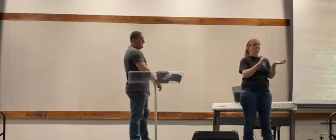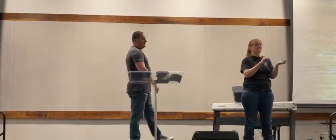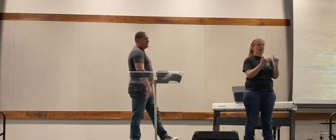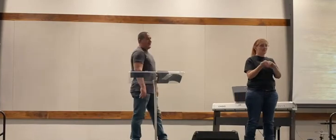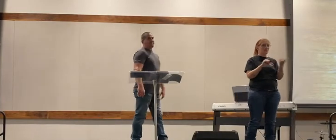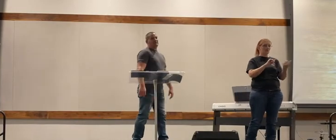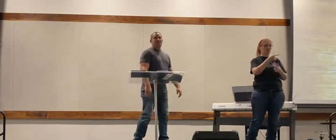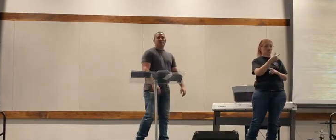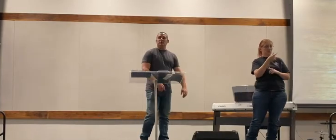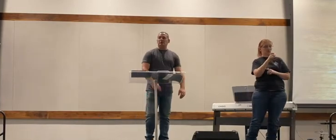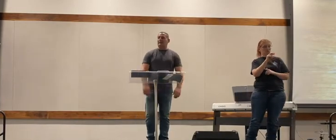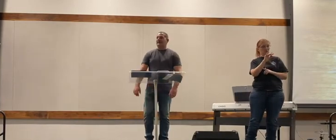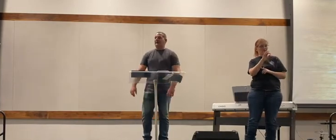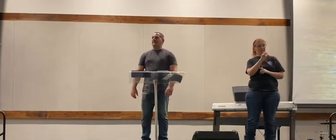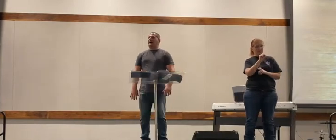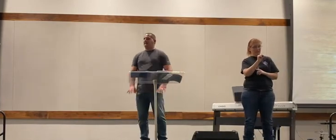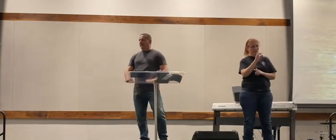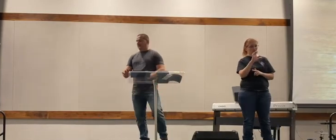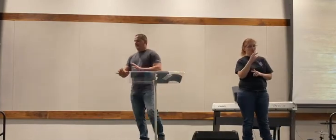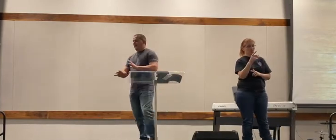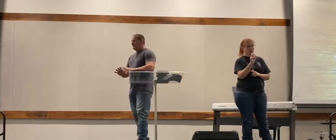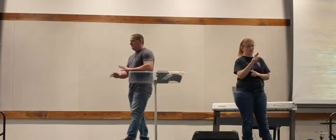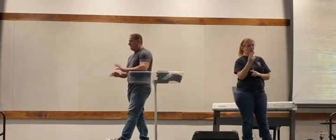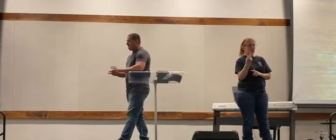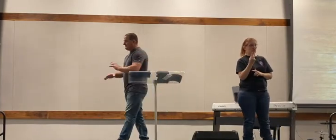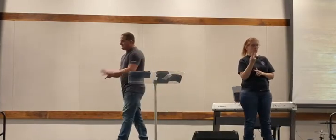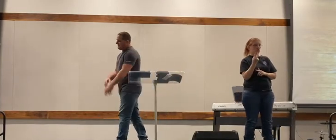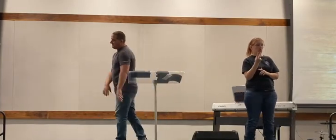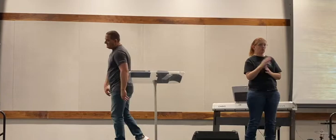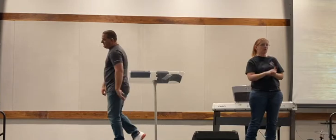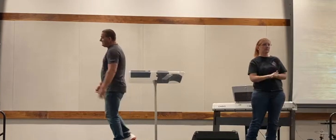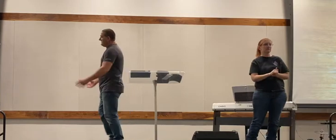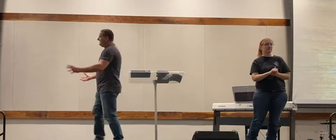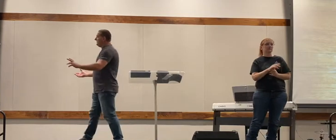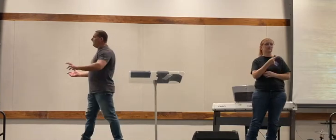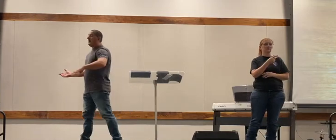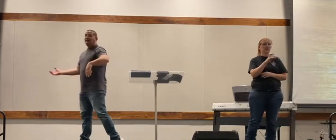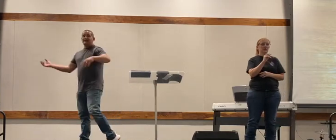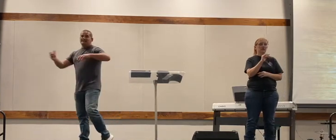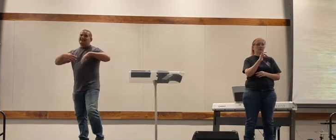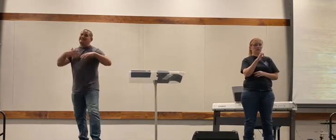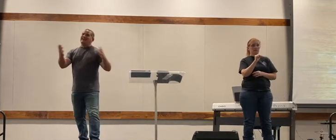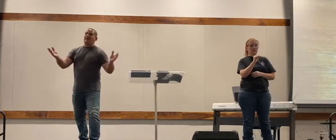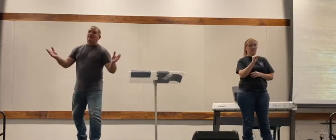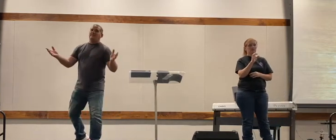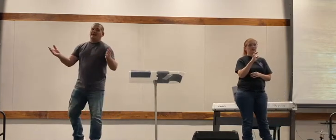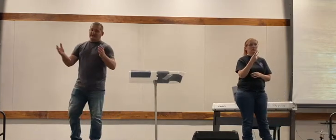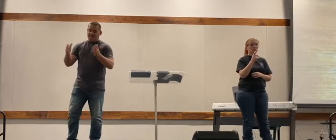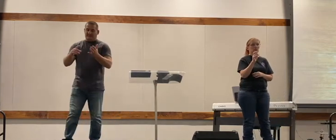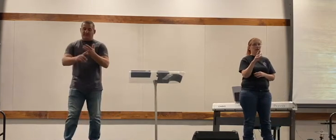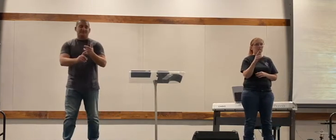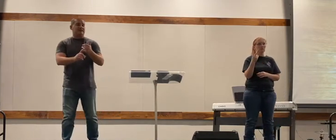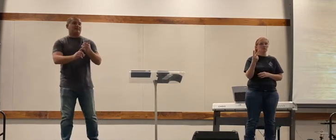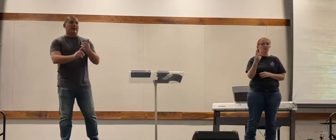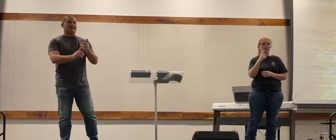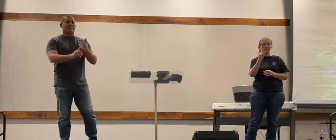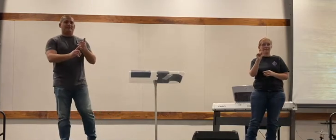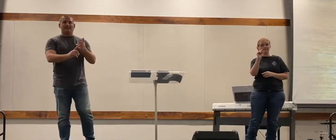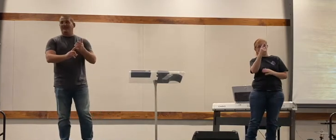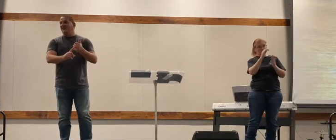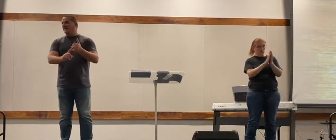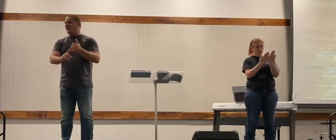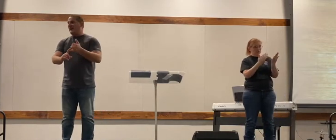Genesis chapter 2. We're going to camp out there. Genesis chapter 2. I'm going to give you a while. It's not that hard, man. It's the first book of the